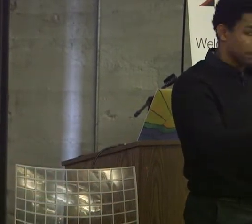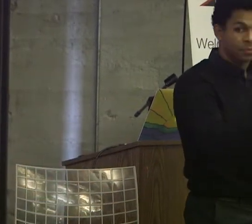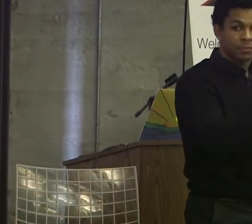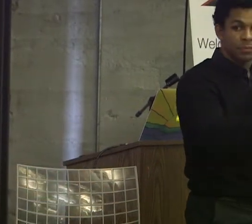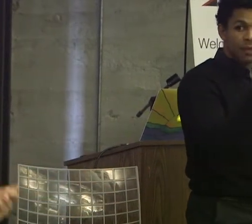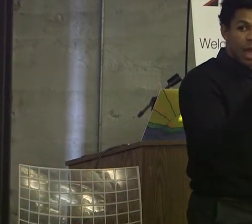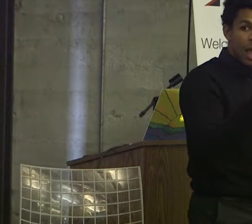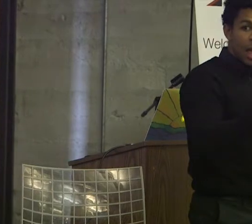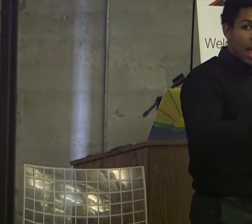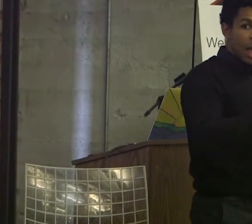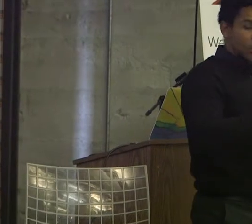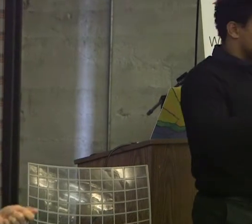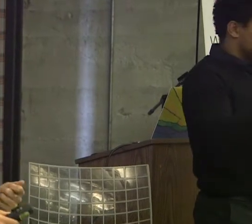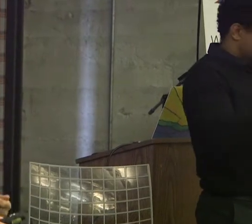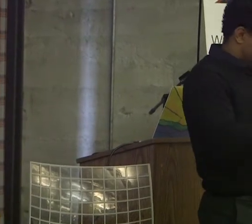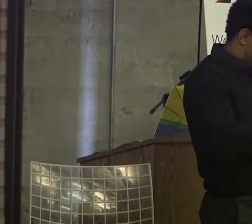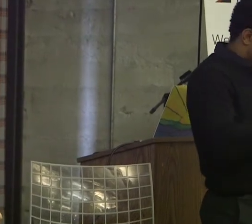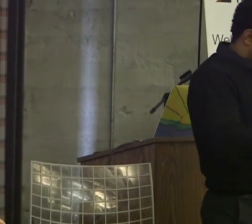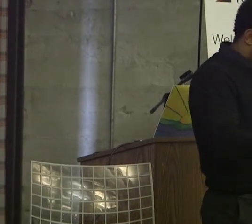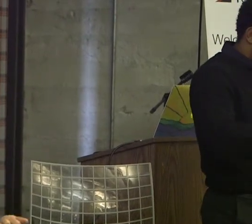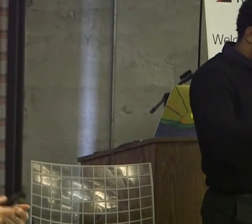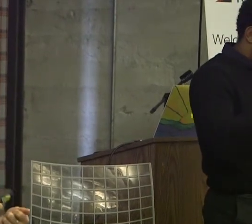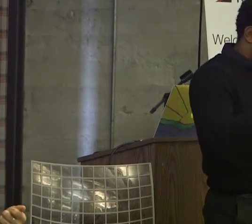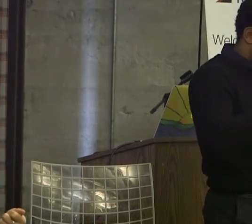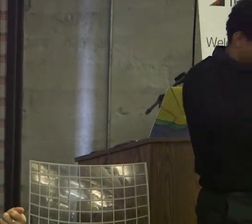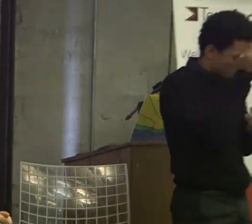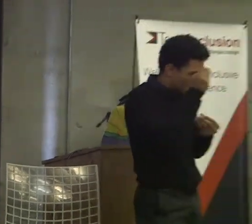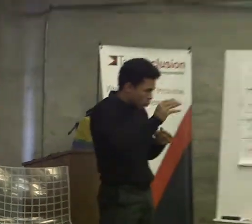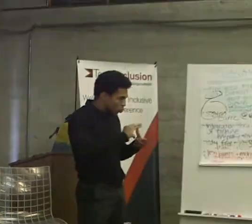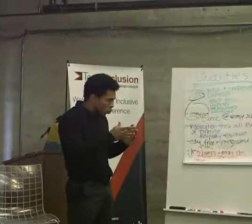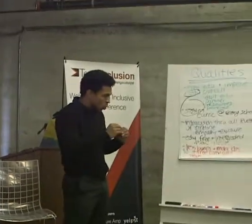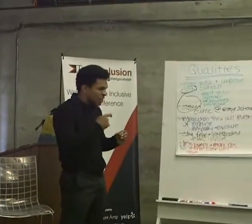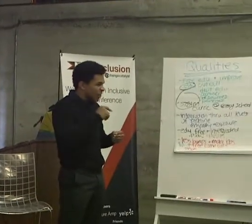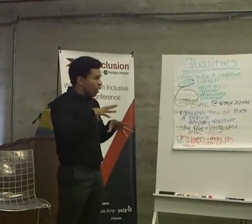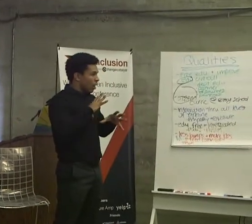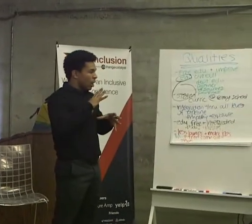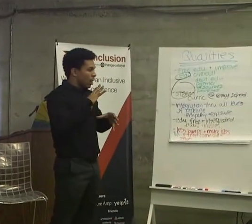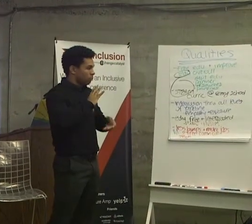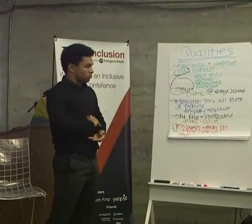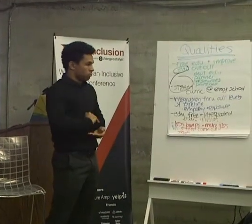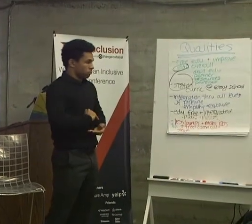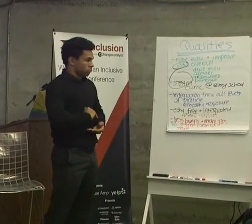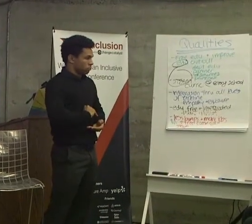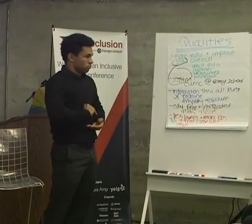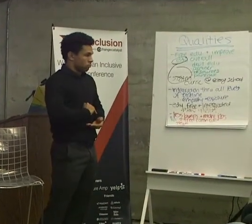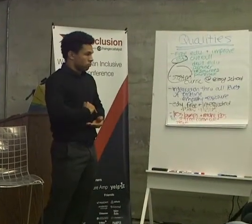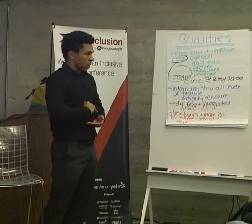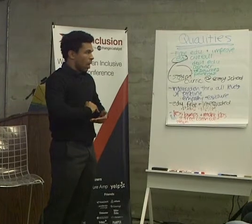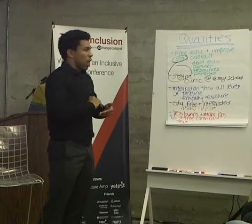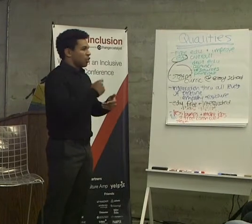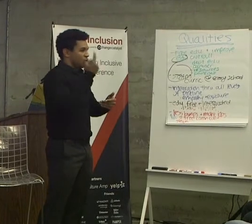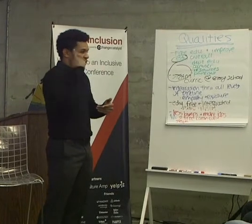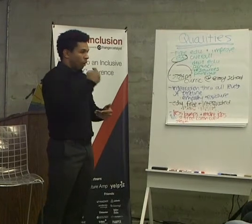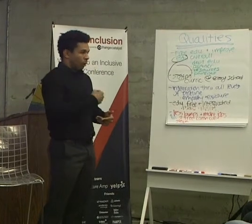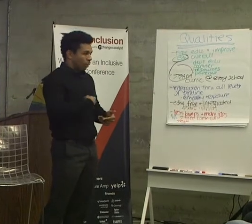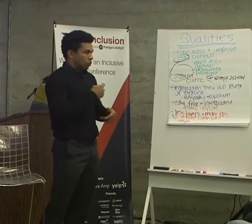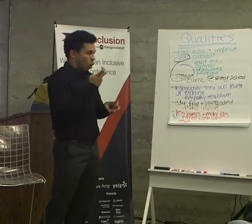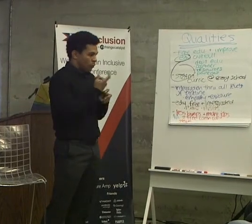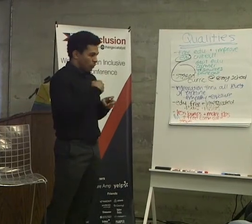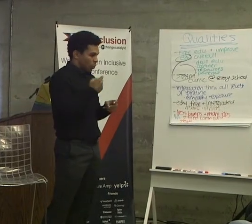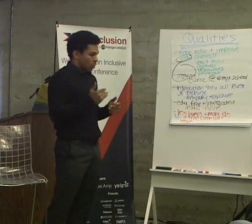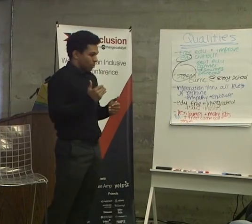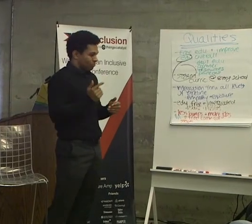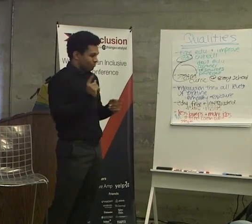off. And then a couple of minutes later, she gets in and she says, it was really hard for me to come to work the next day. Right? I am black in America, and